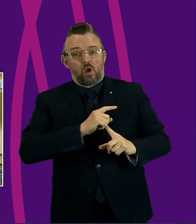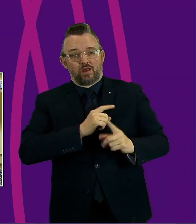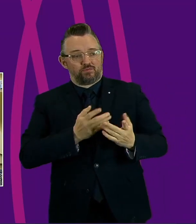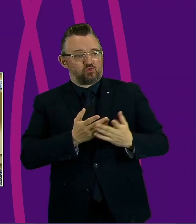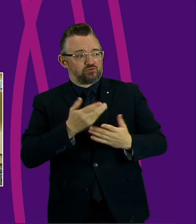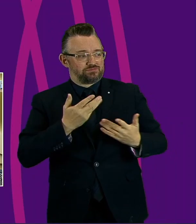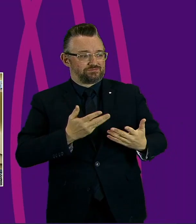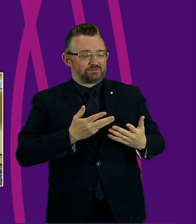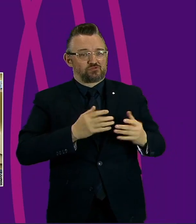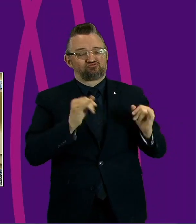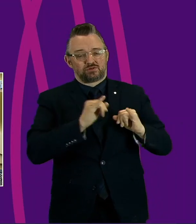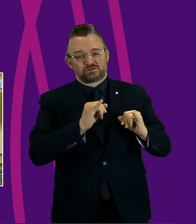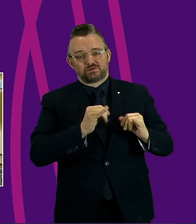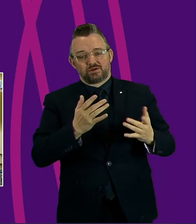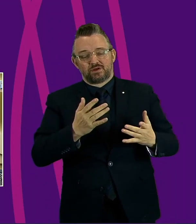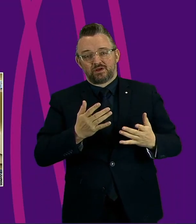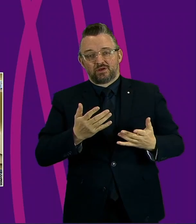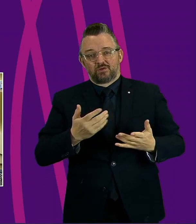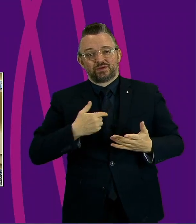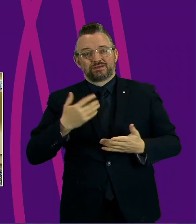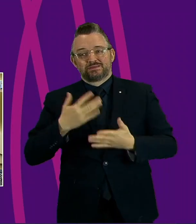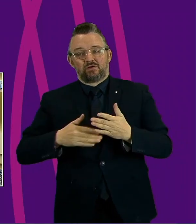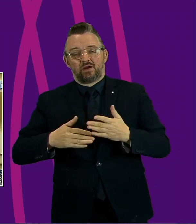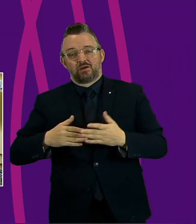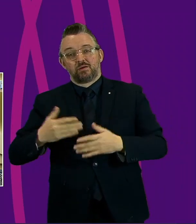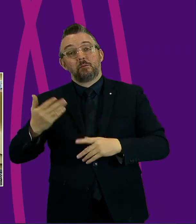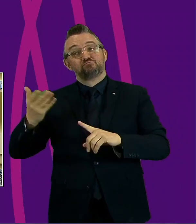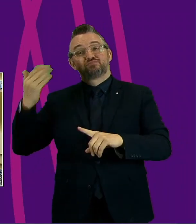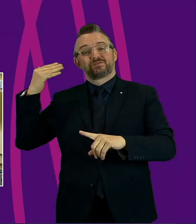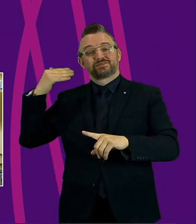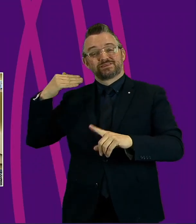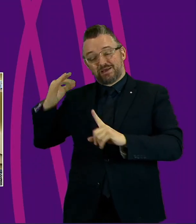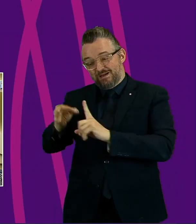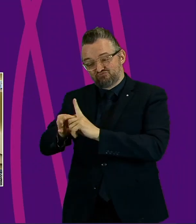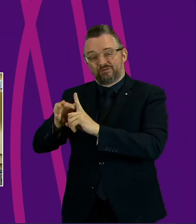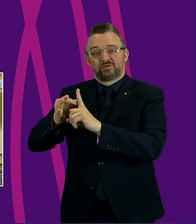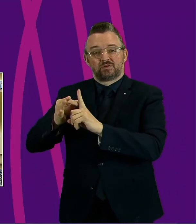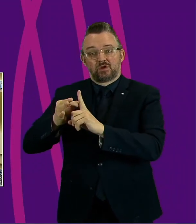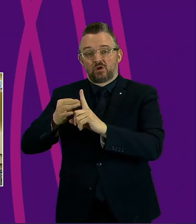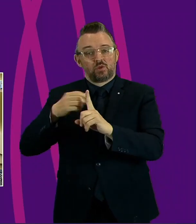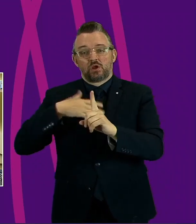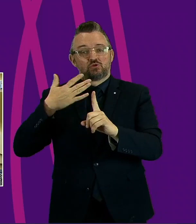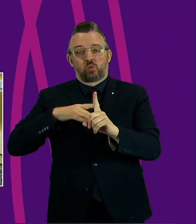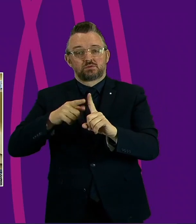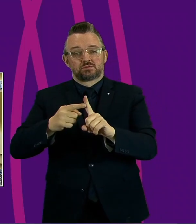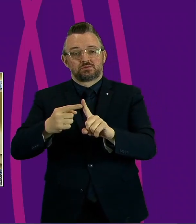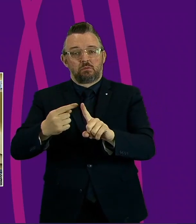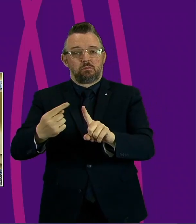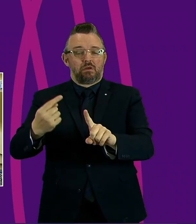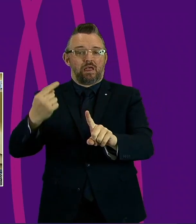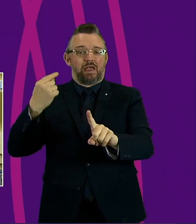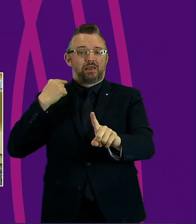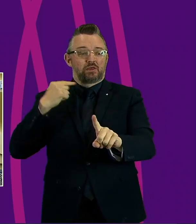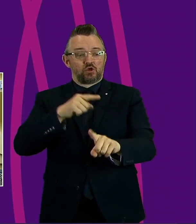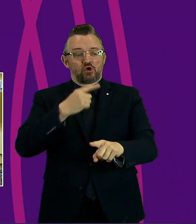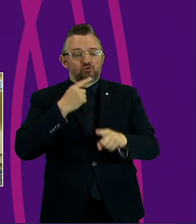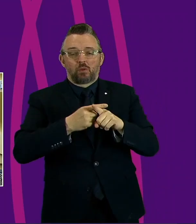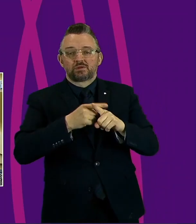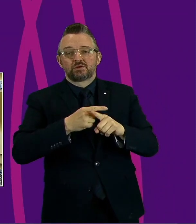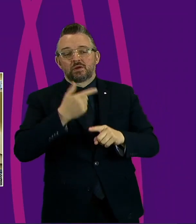that unfortunately we hadn't made sufficient progress on previously, we do not go back the way. Patrick Harvey's talking about homelessness and rough sleeping,